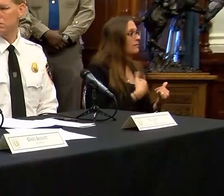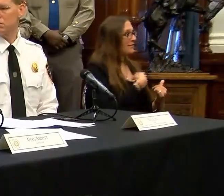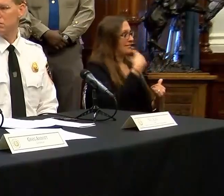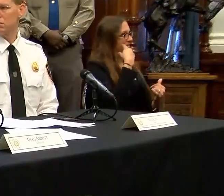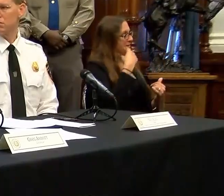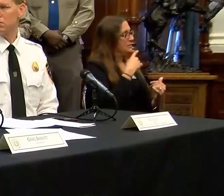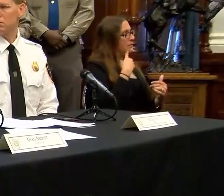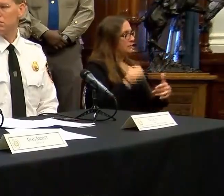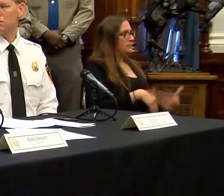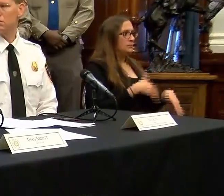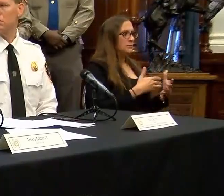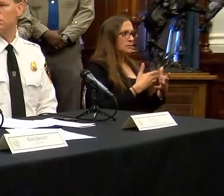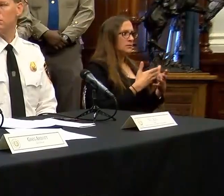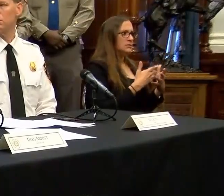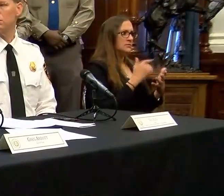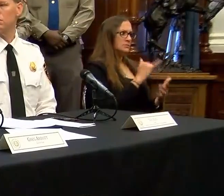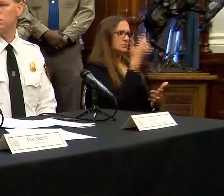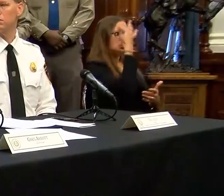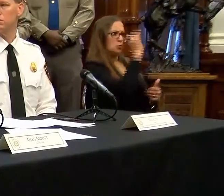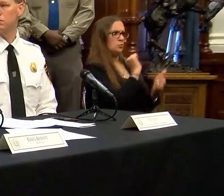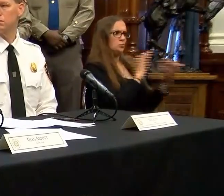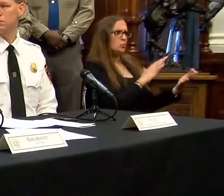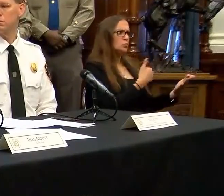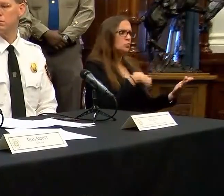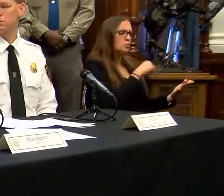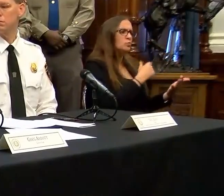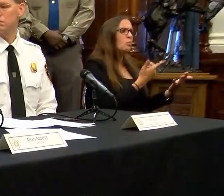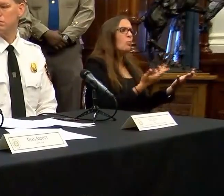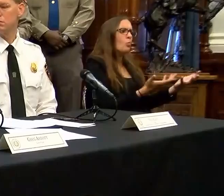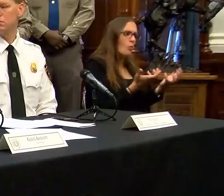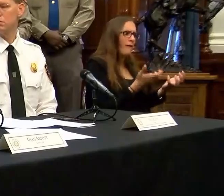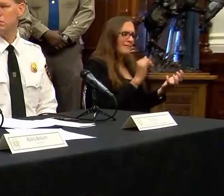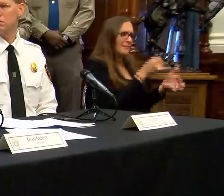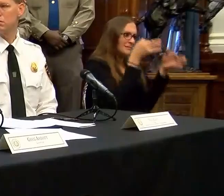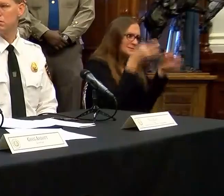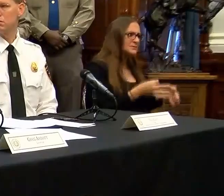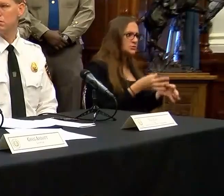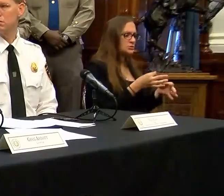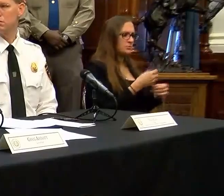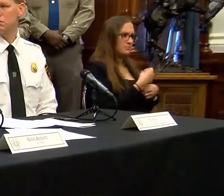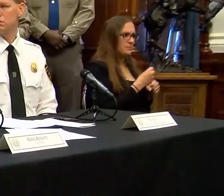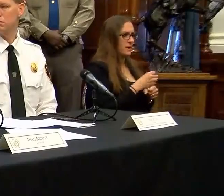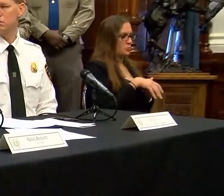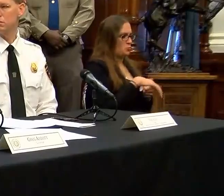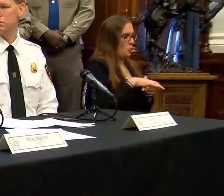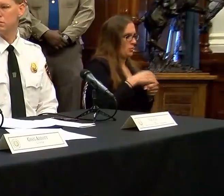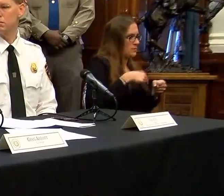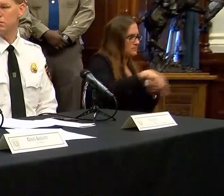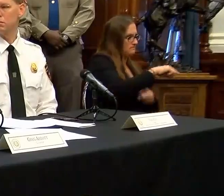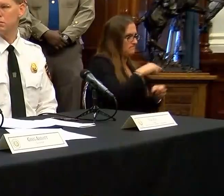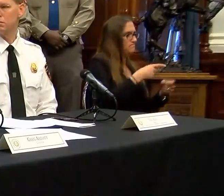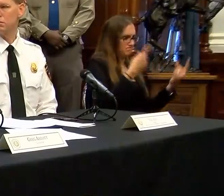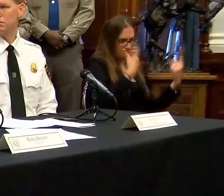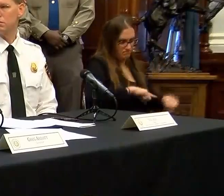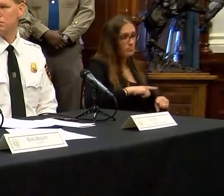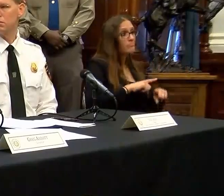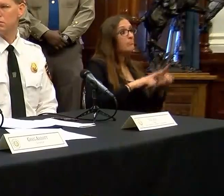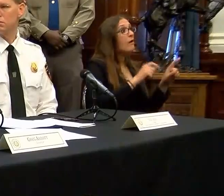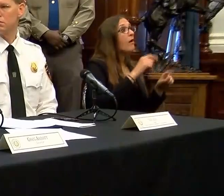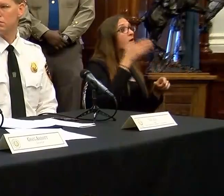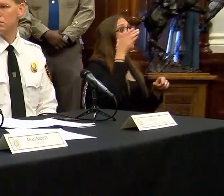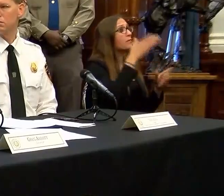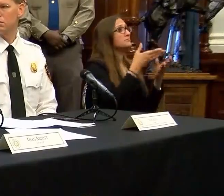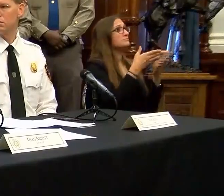think that there's great wisdom behind that. We do really want that decision to be made at a local level, but as far as the